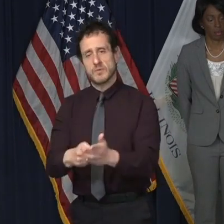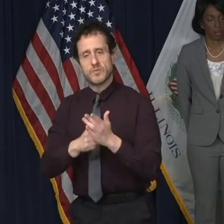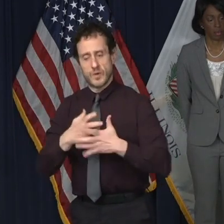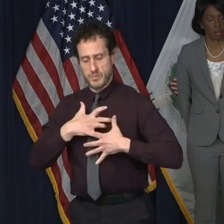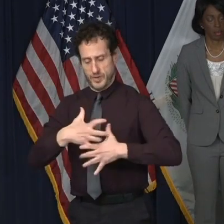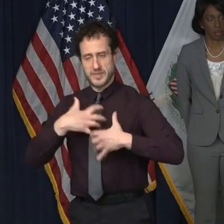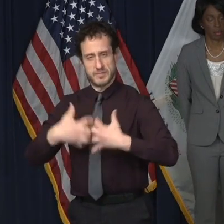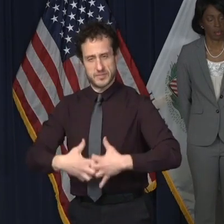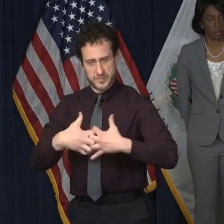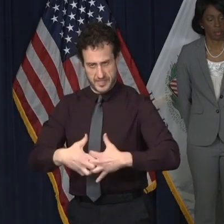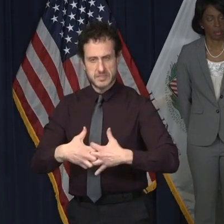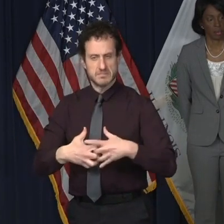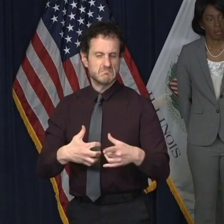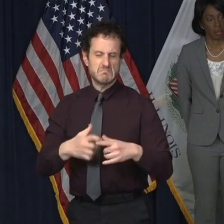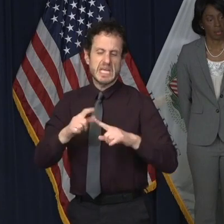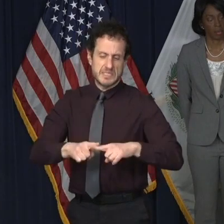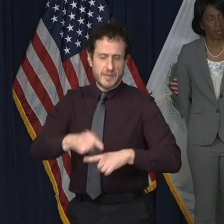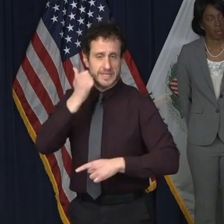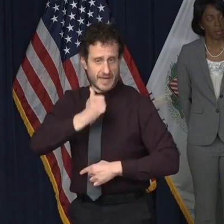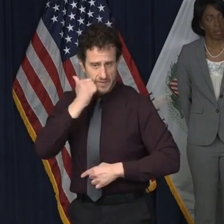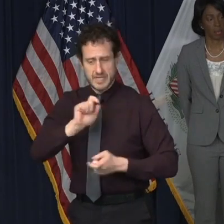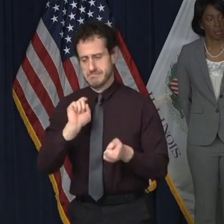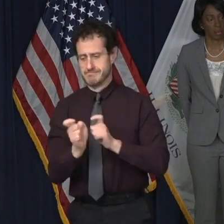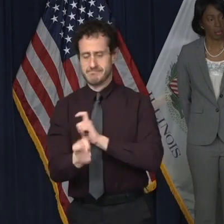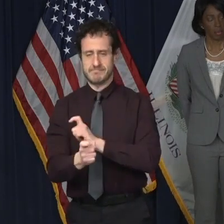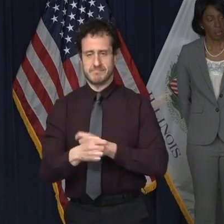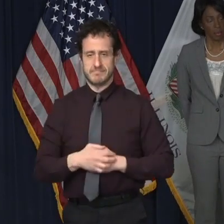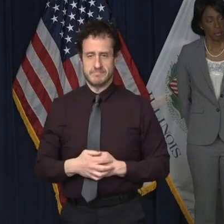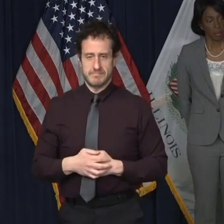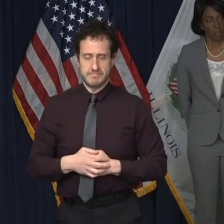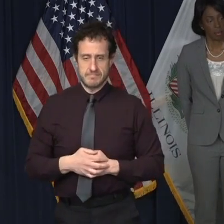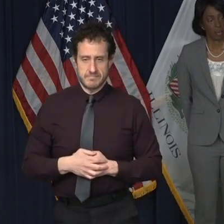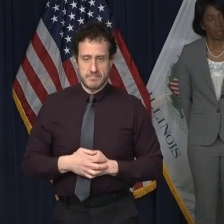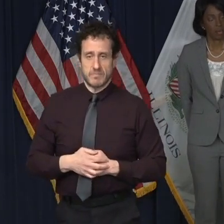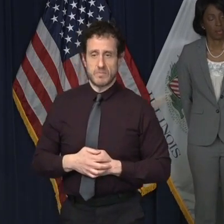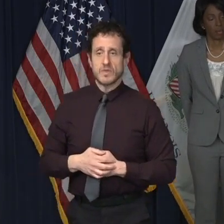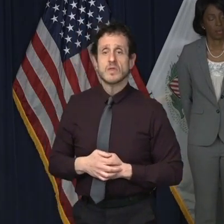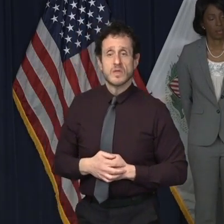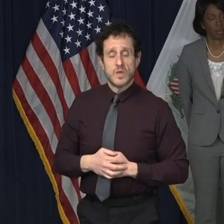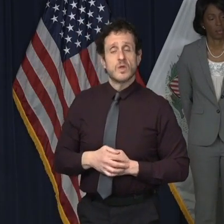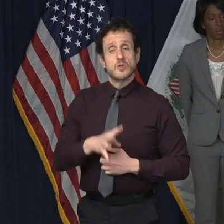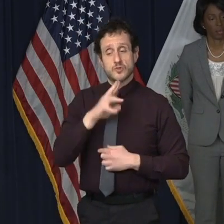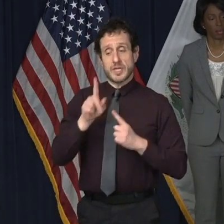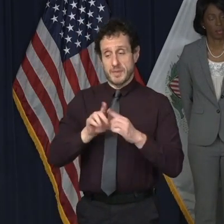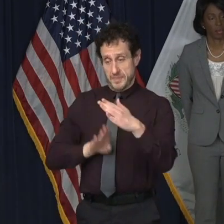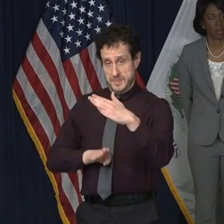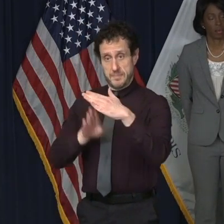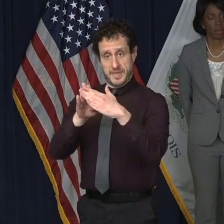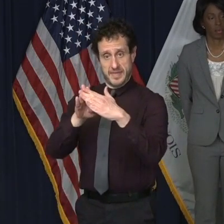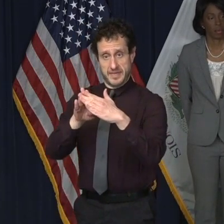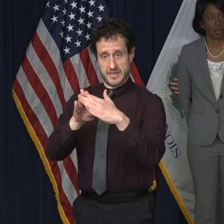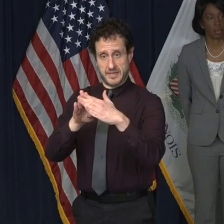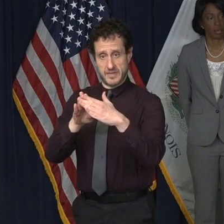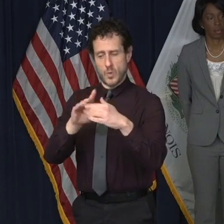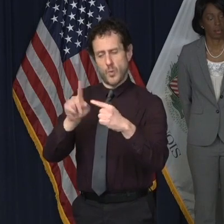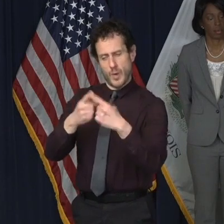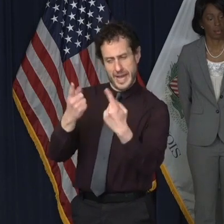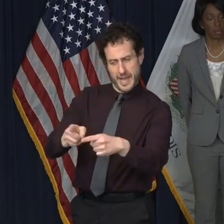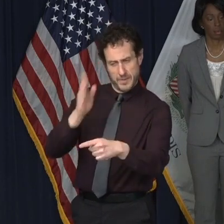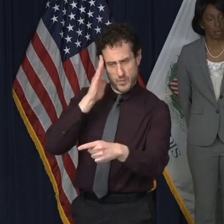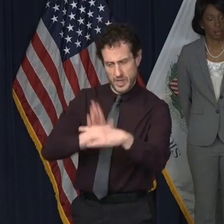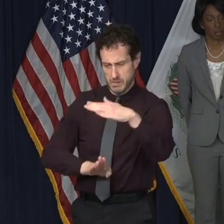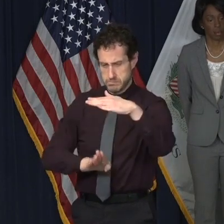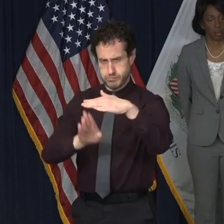to explain a bit about this change in our estimated peak cases. The concept of flattening